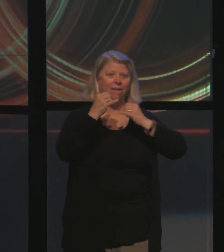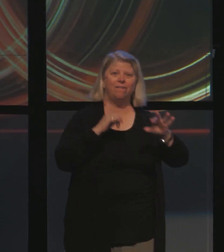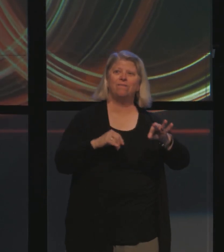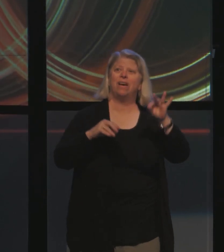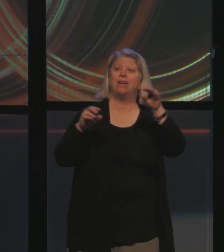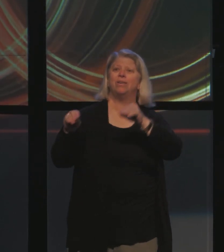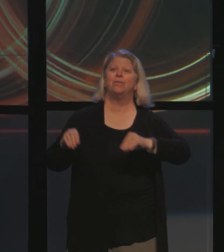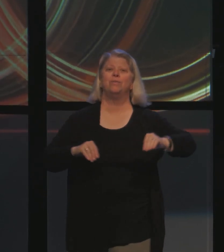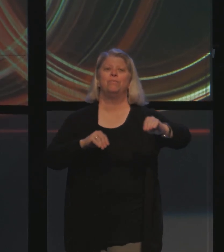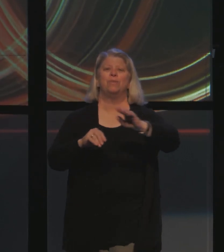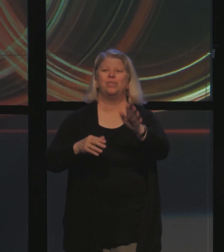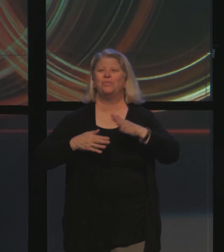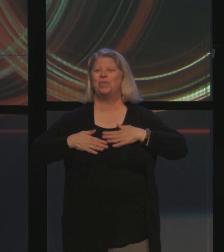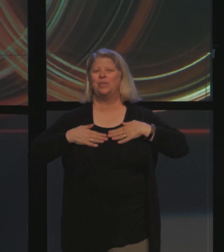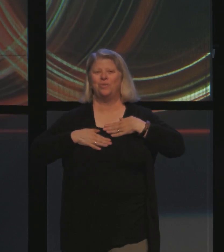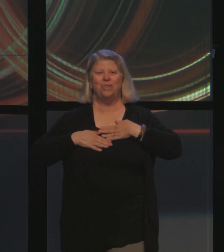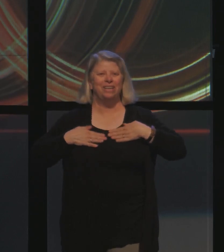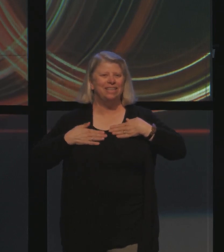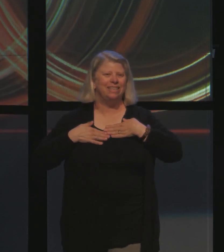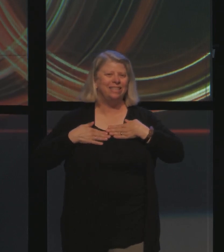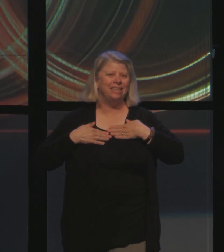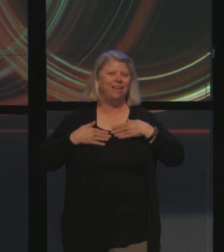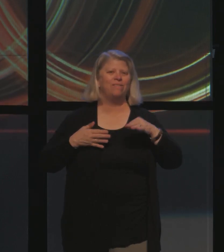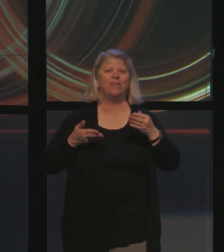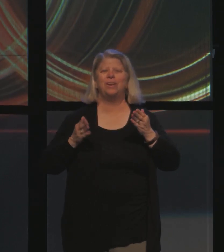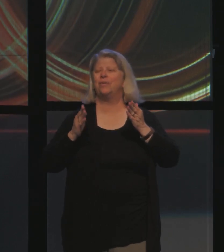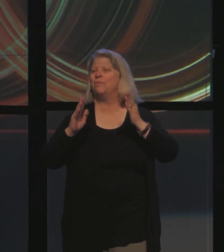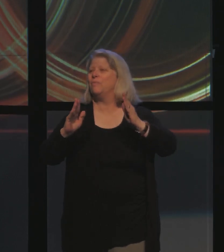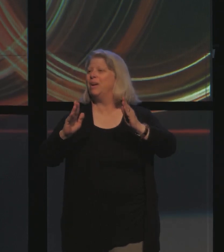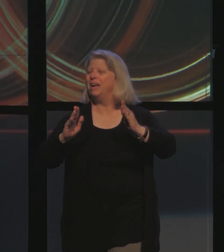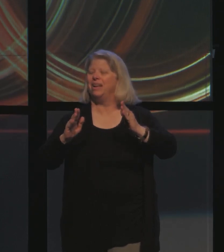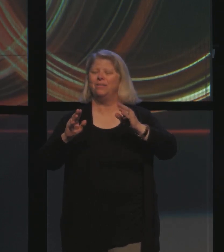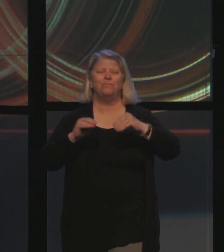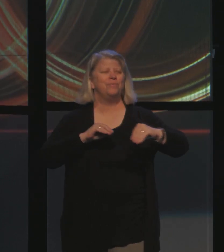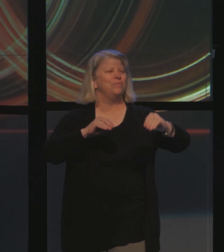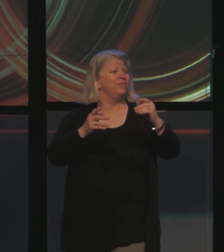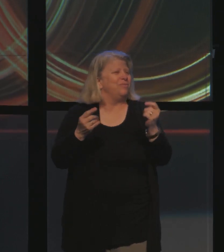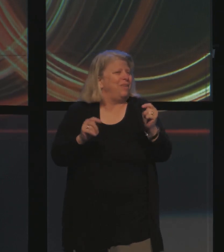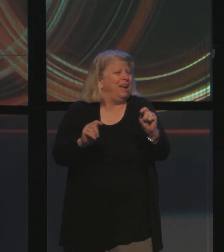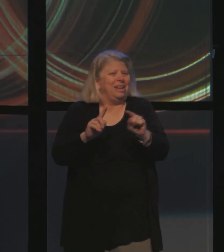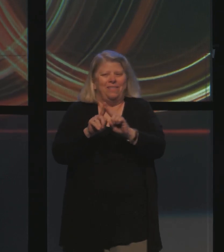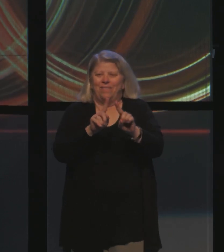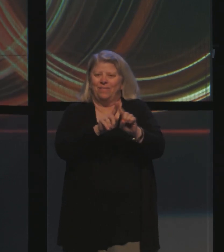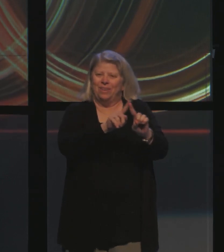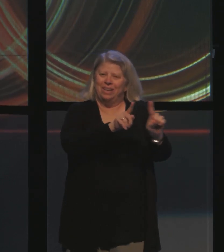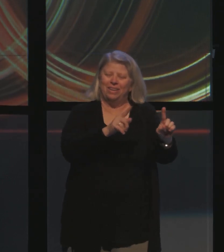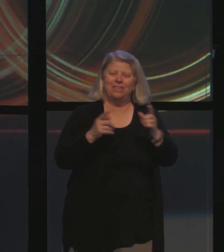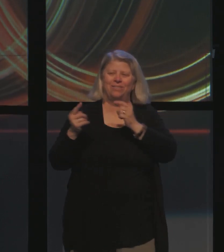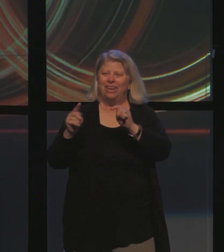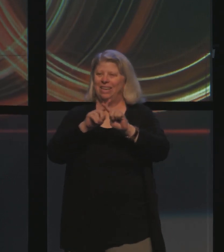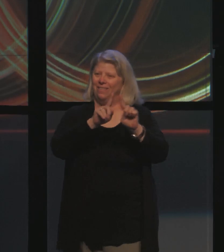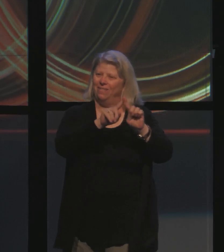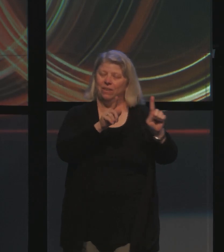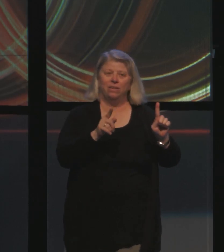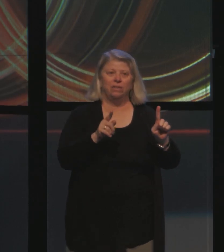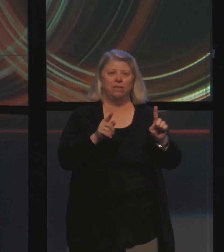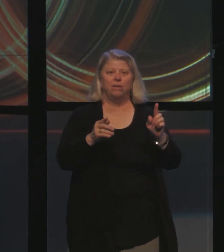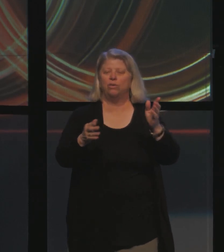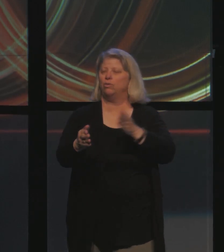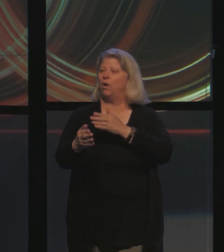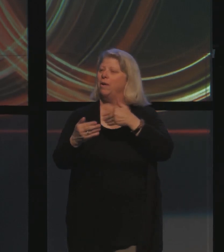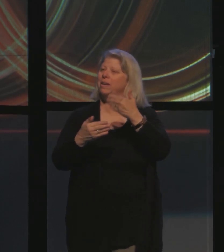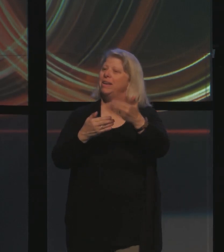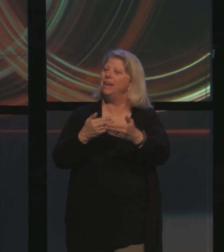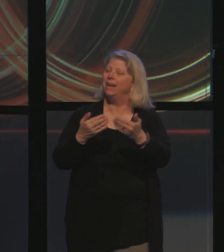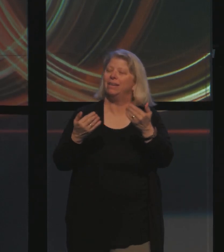a movement that you enjoy. Find a way of moving. Just try things, right? Try things. This song that we're going to